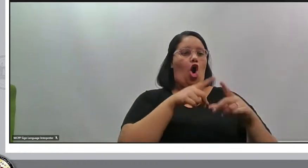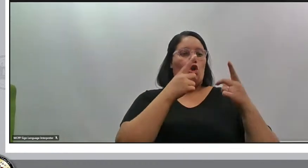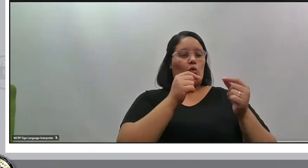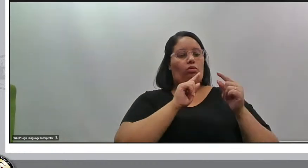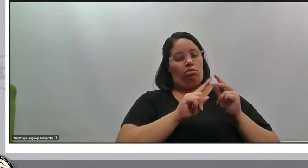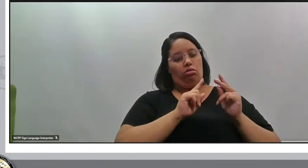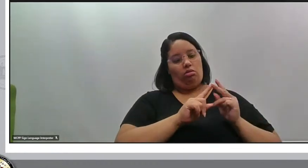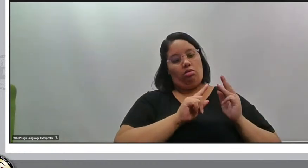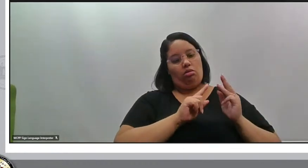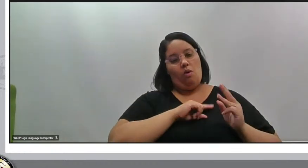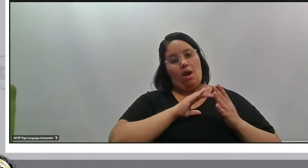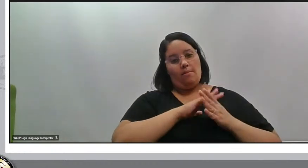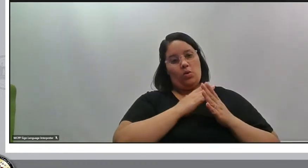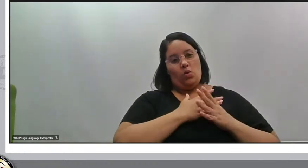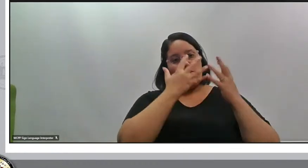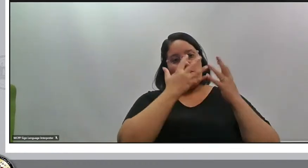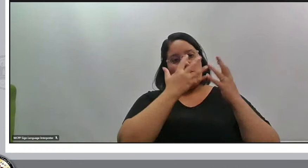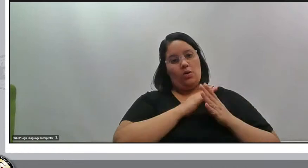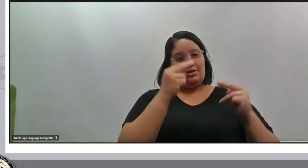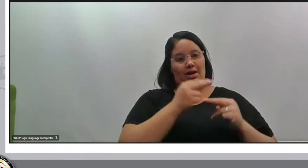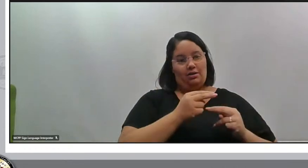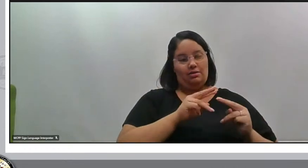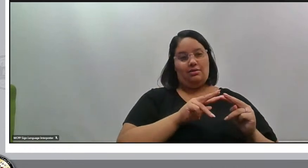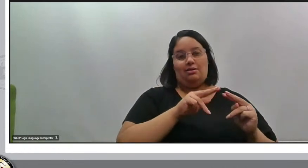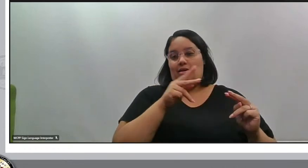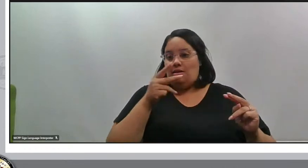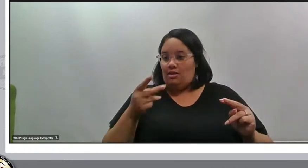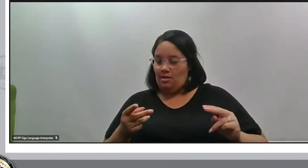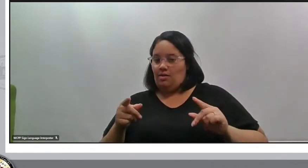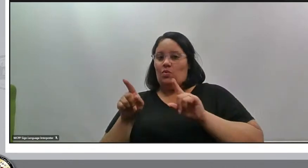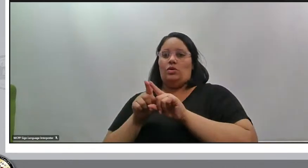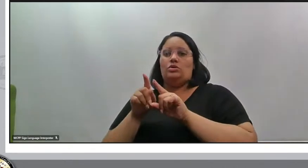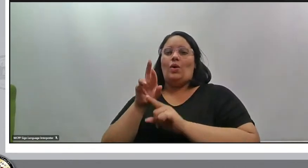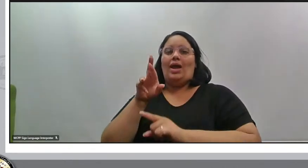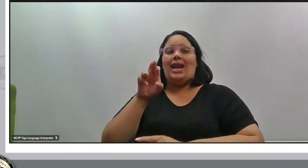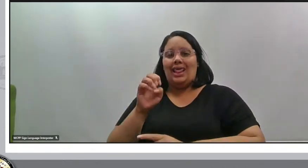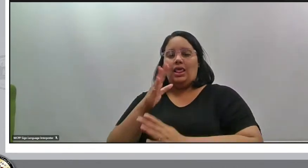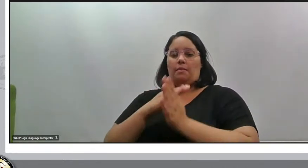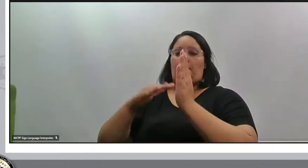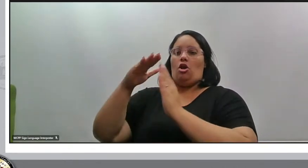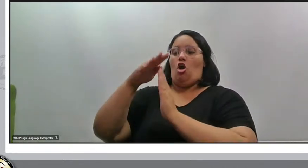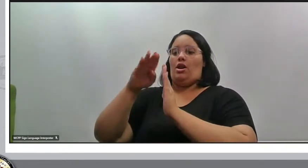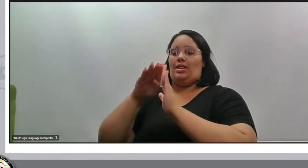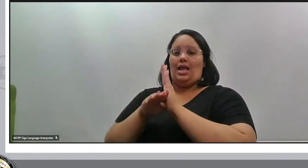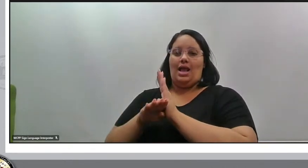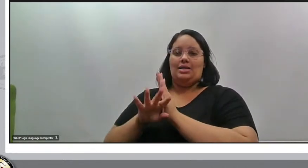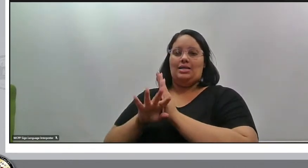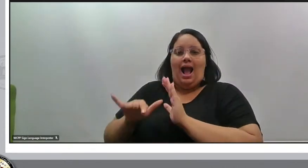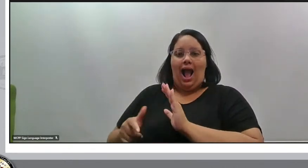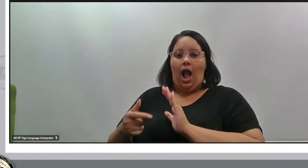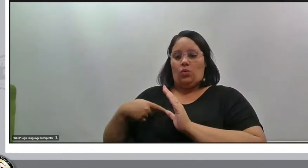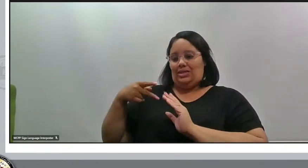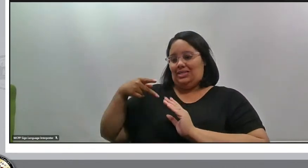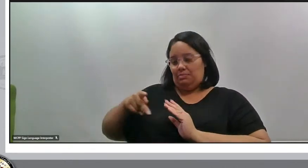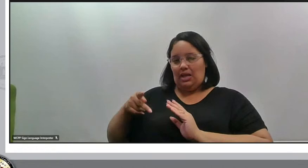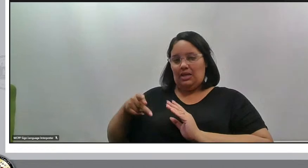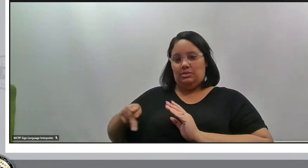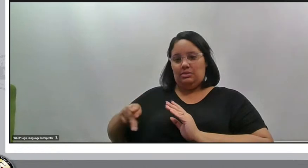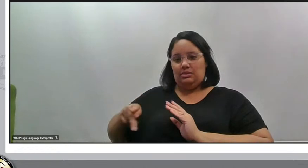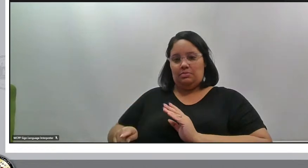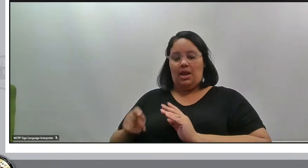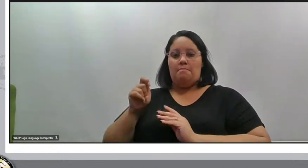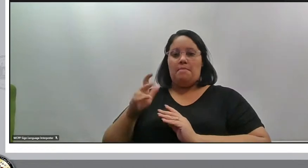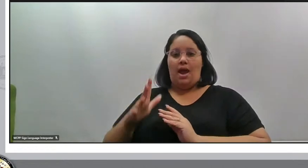of budget cuts and understanding that reprioritization within our mandate, lawmaking,